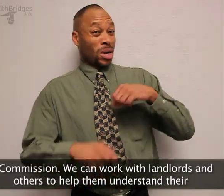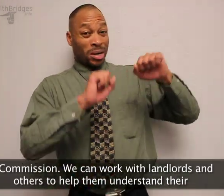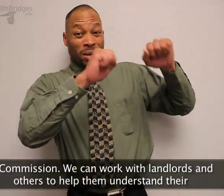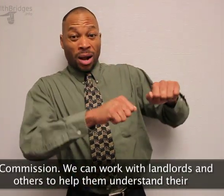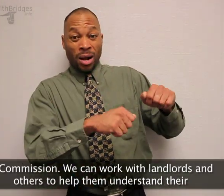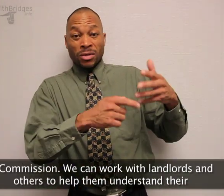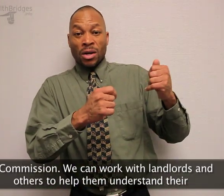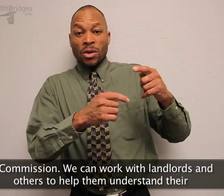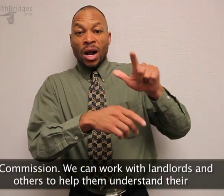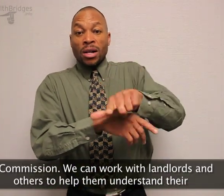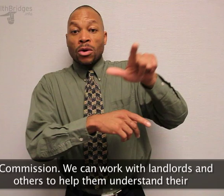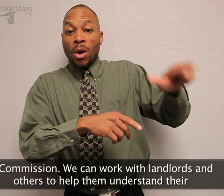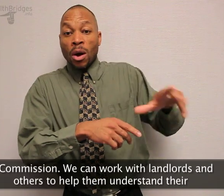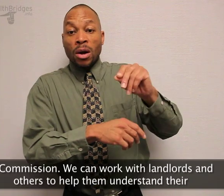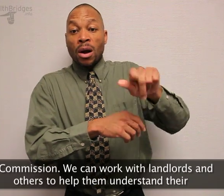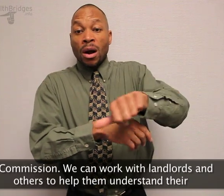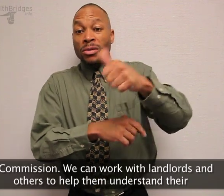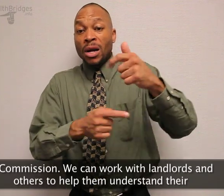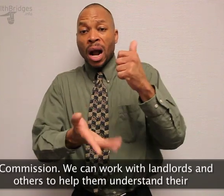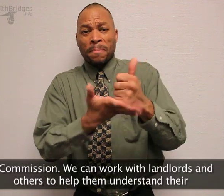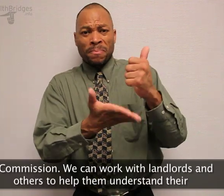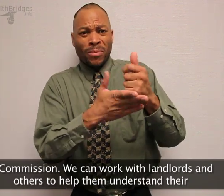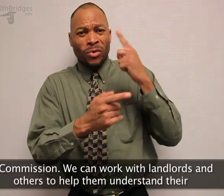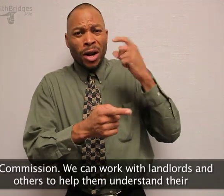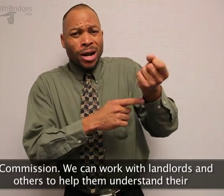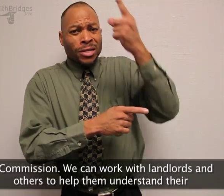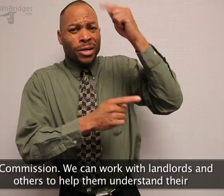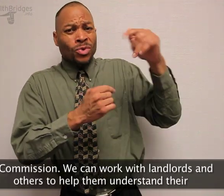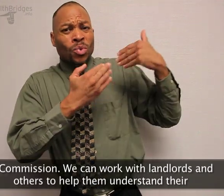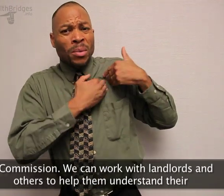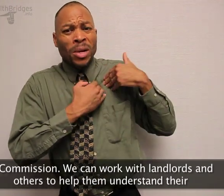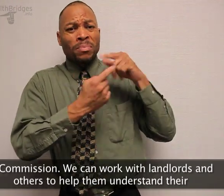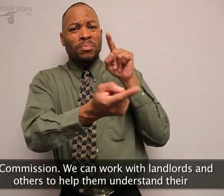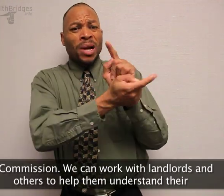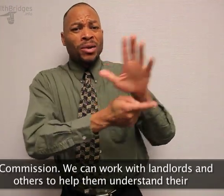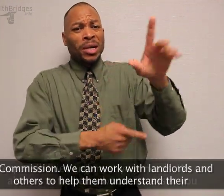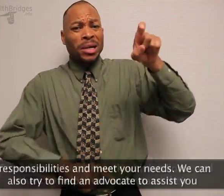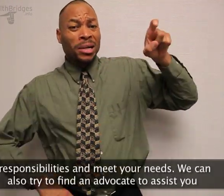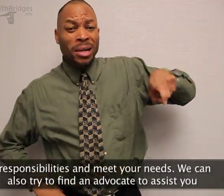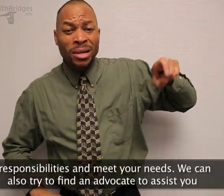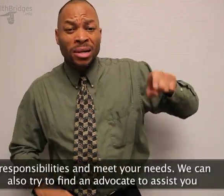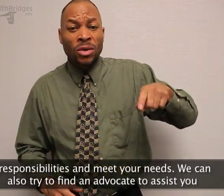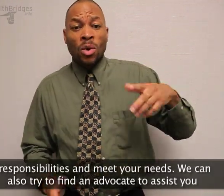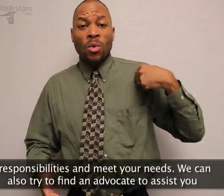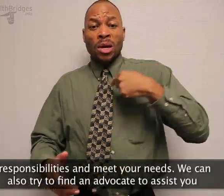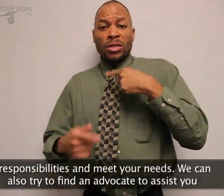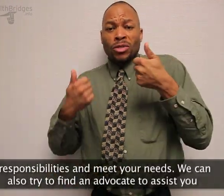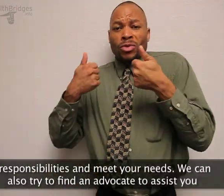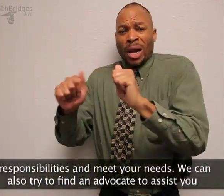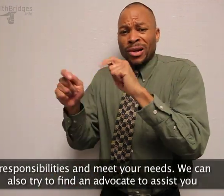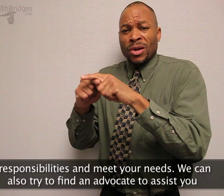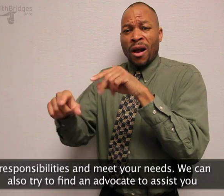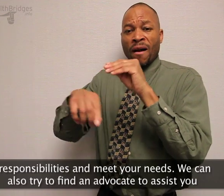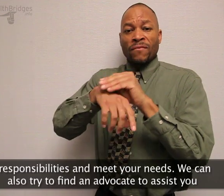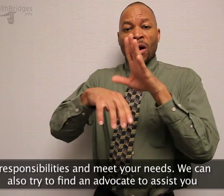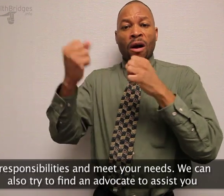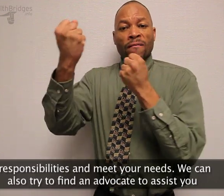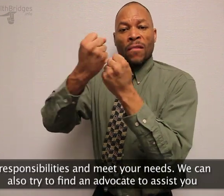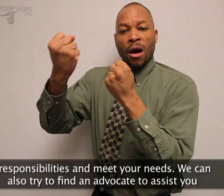We can work with landlords and others to help them understand their responsibilities and meet your needs. We